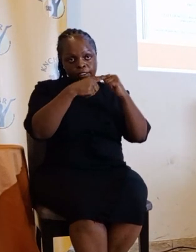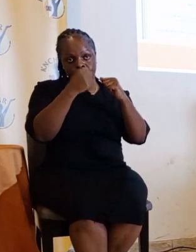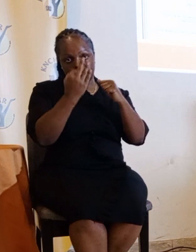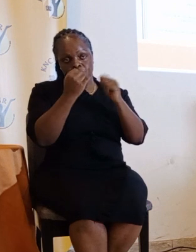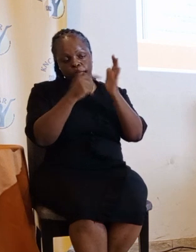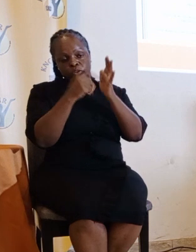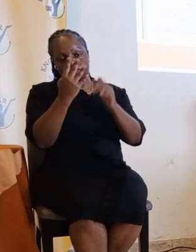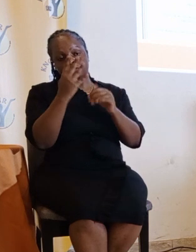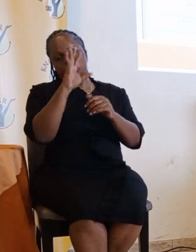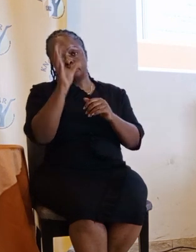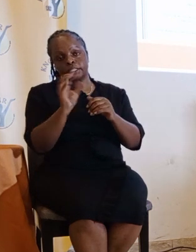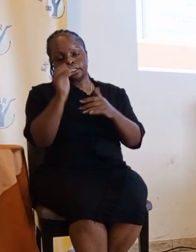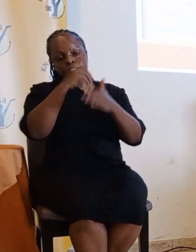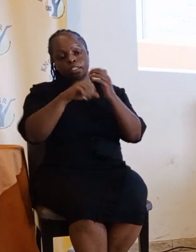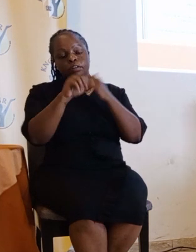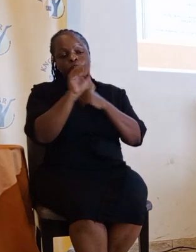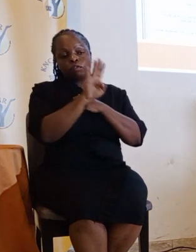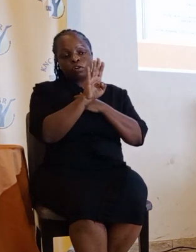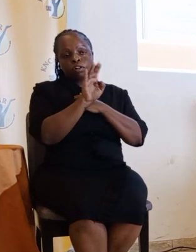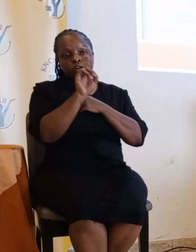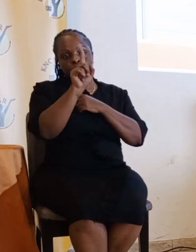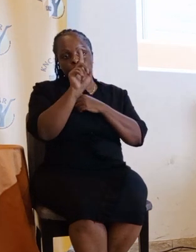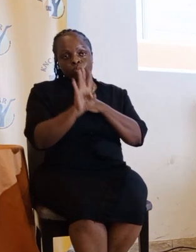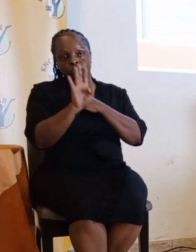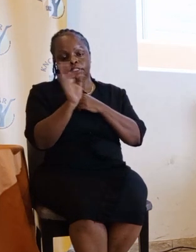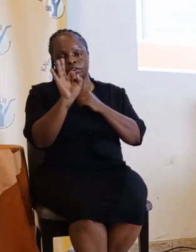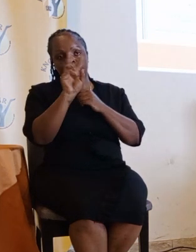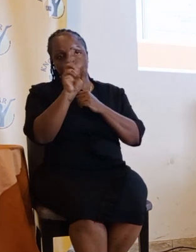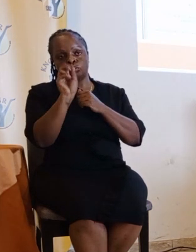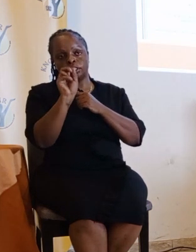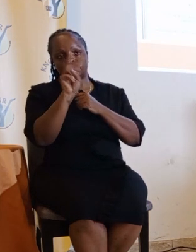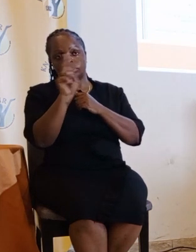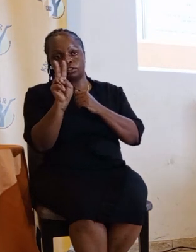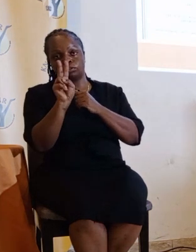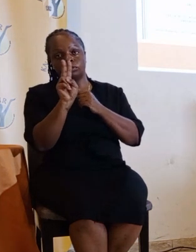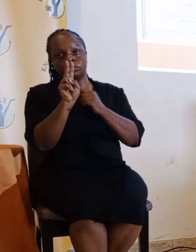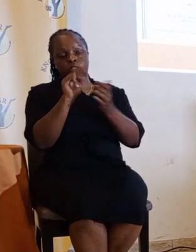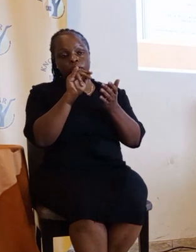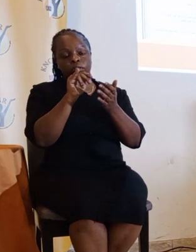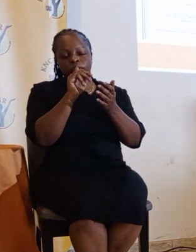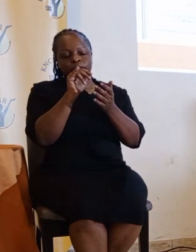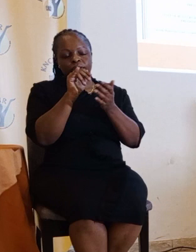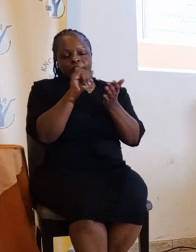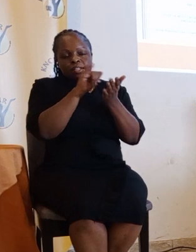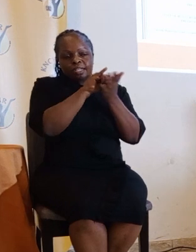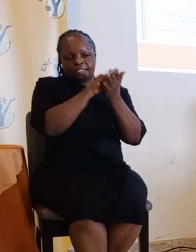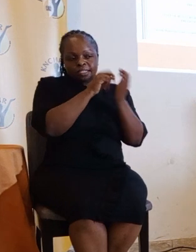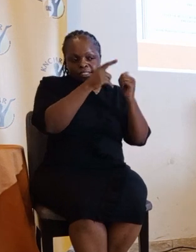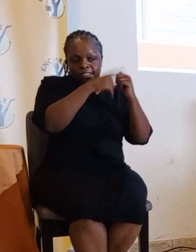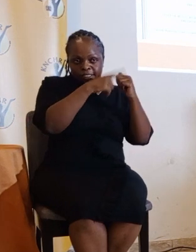63.4% in the fourth quarter of 2022. Was 63, not 16, was